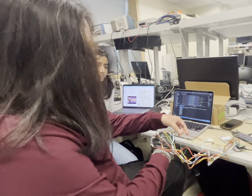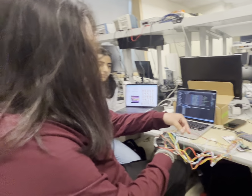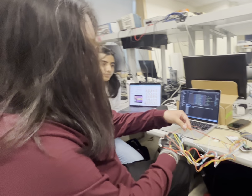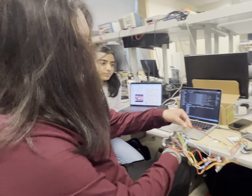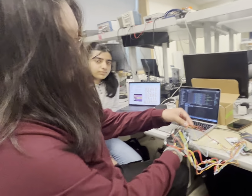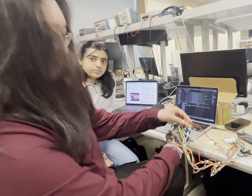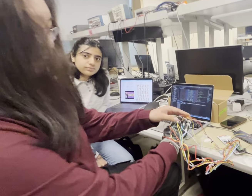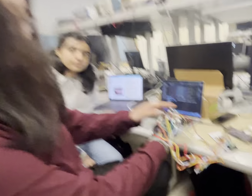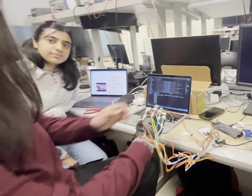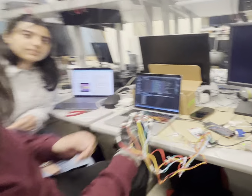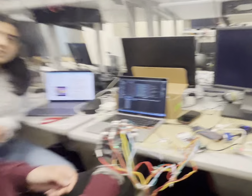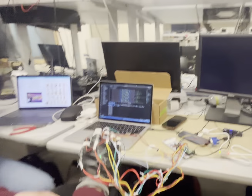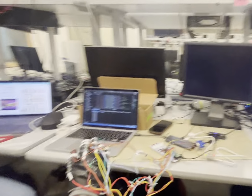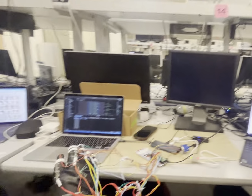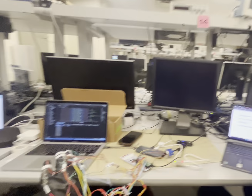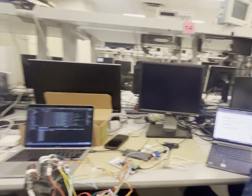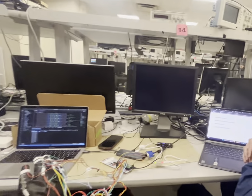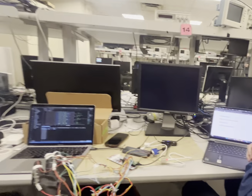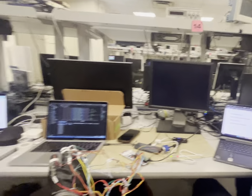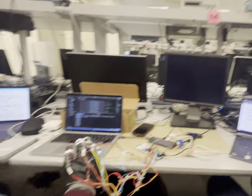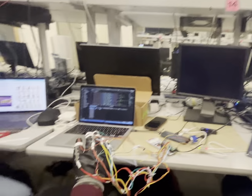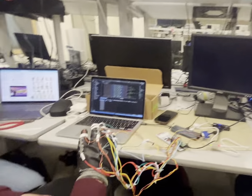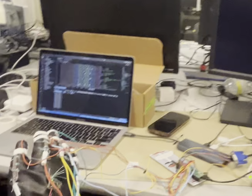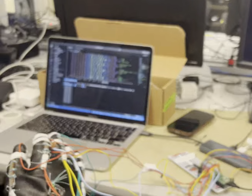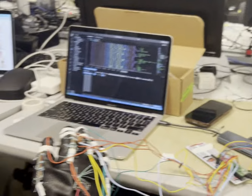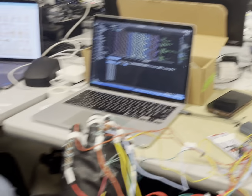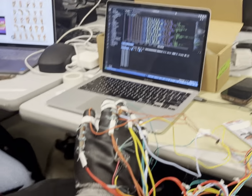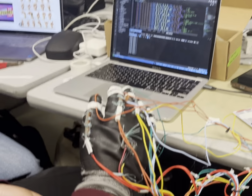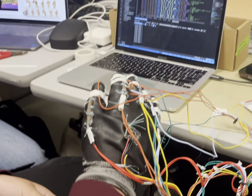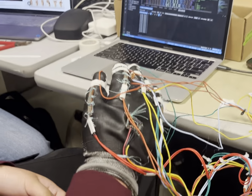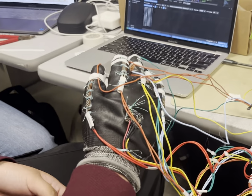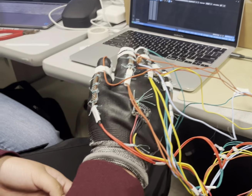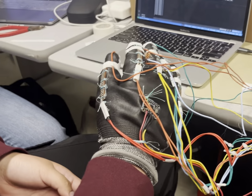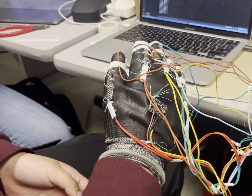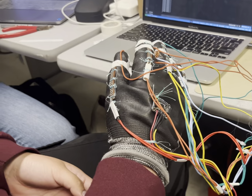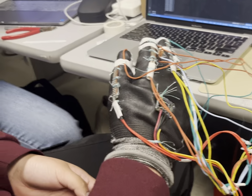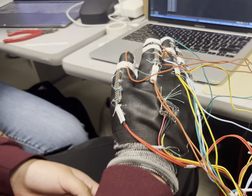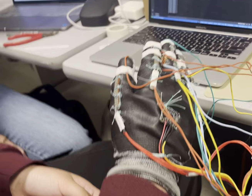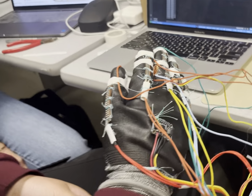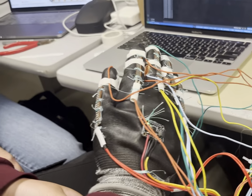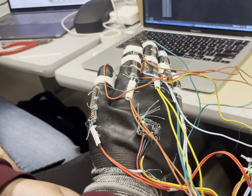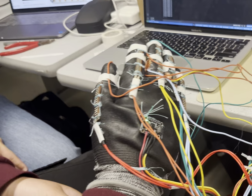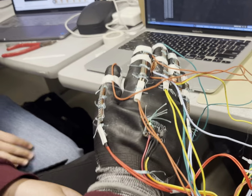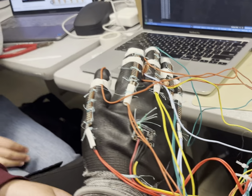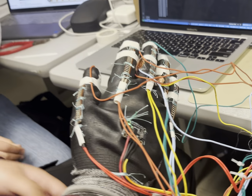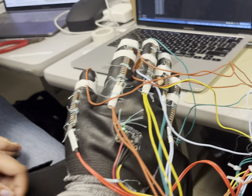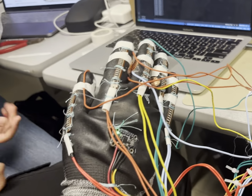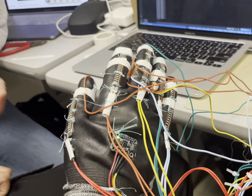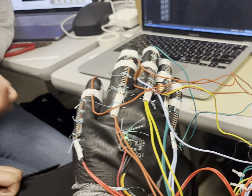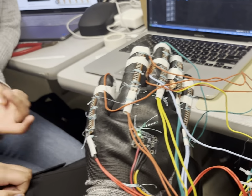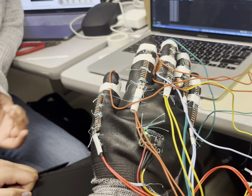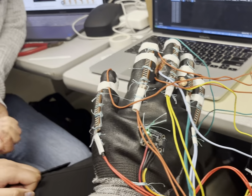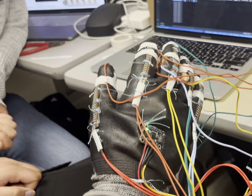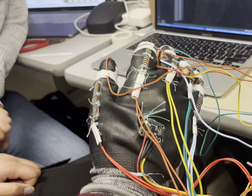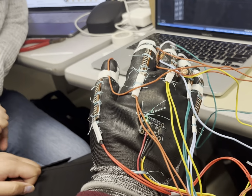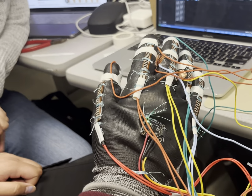Whenever you all are ready, can you talk me through this contraption? Okay, so our project's a sign